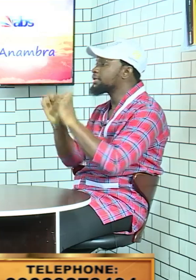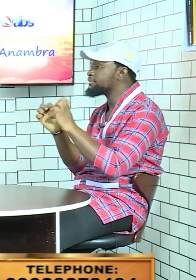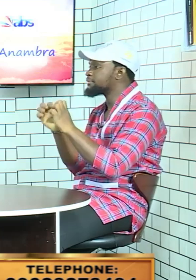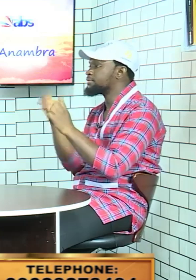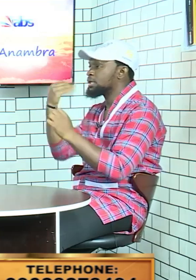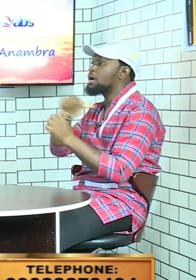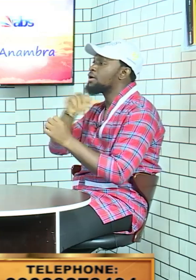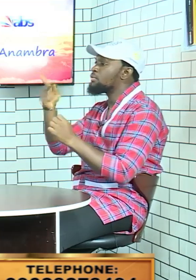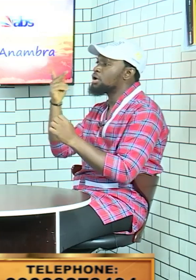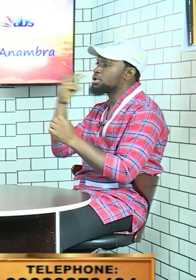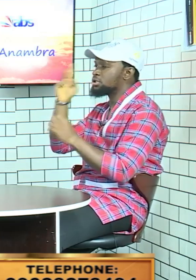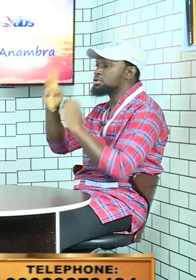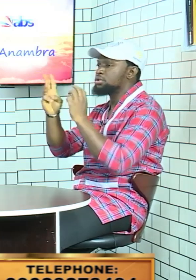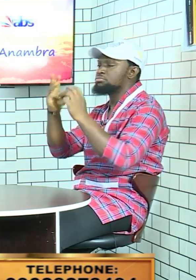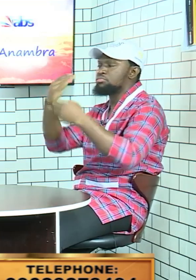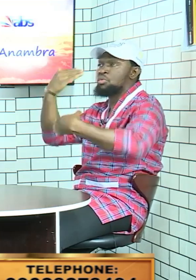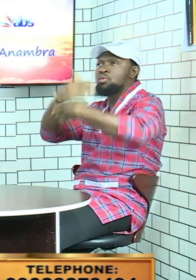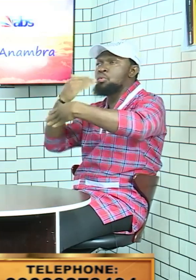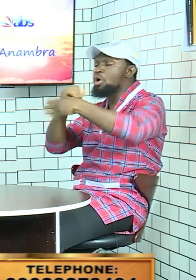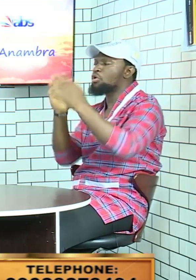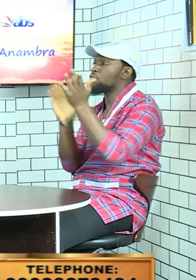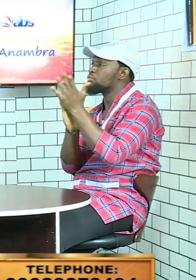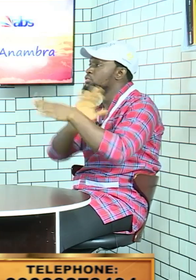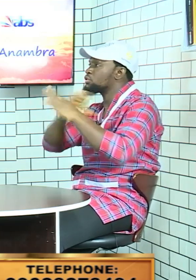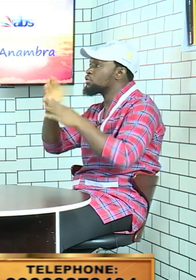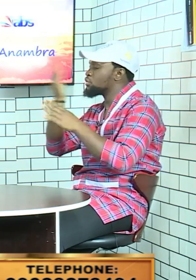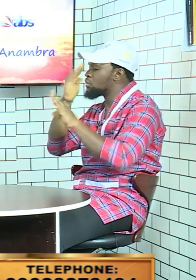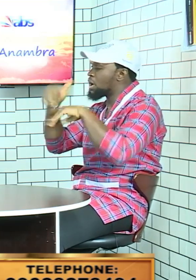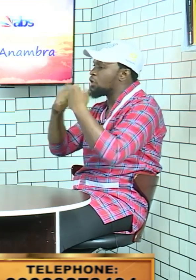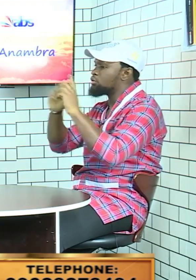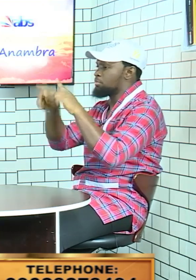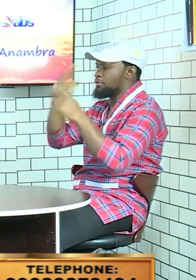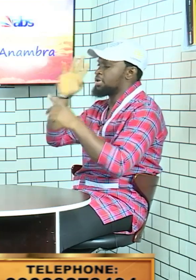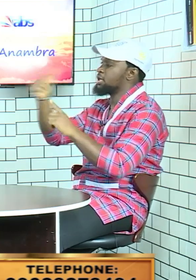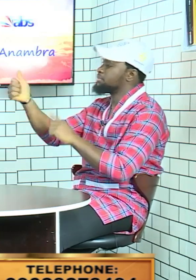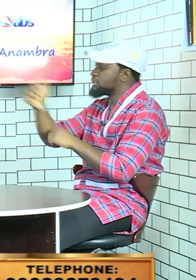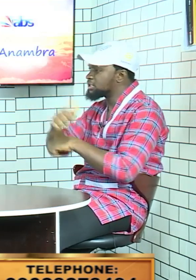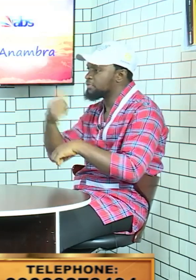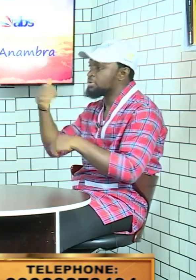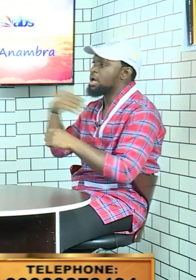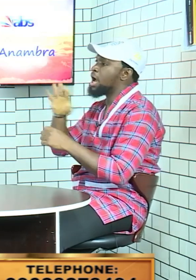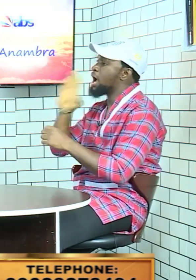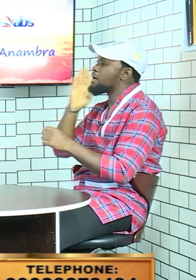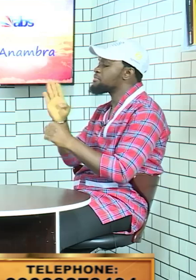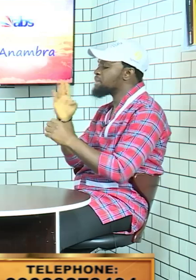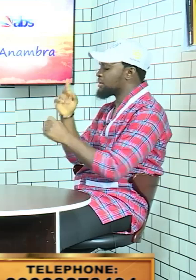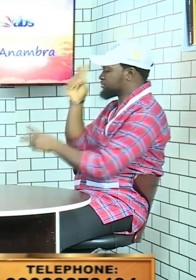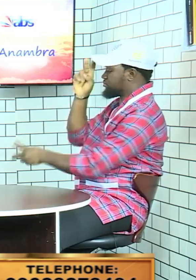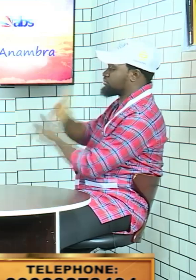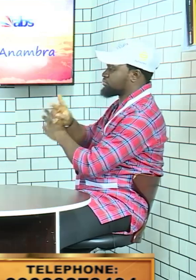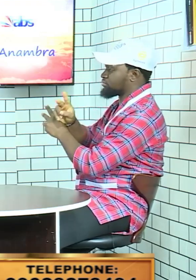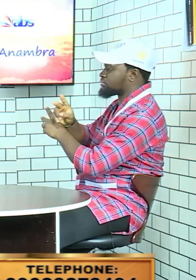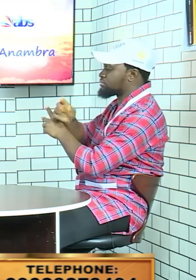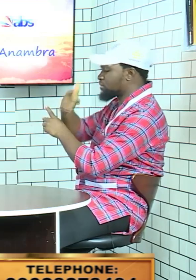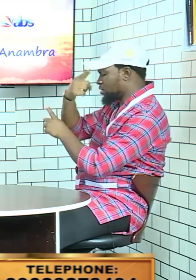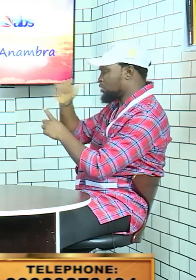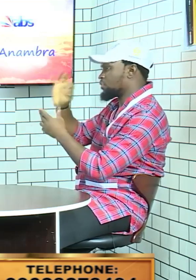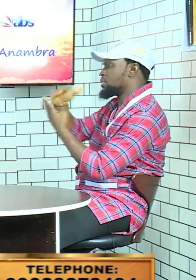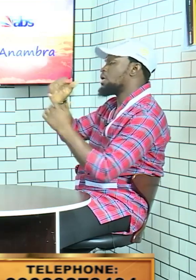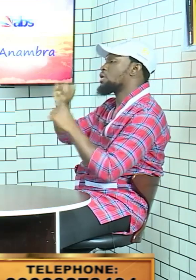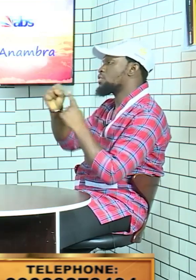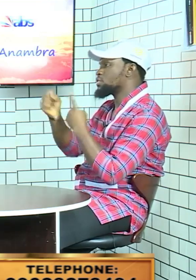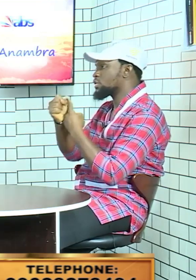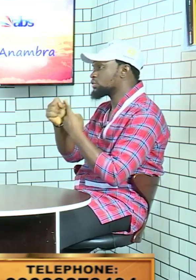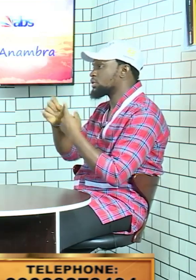they've not seen the walls of schools, they don't even know how to provide for themselves, they are being stigmatized because of their condition and all